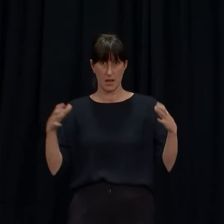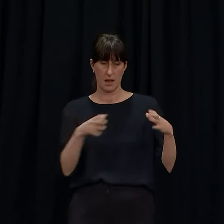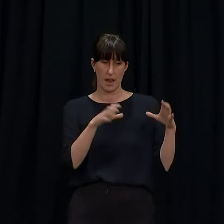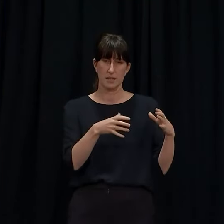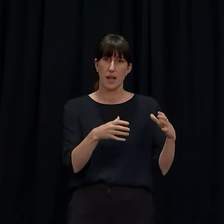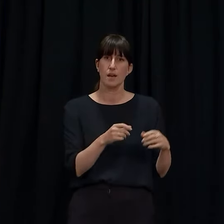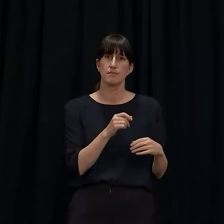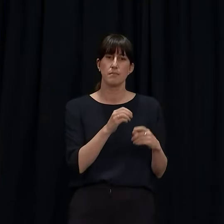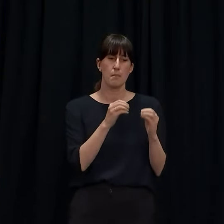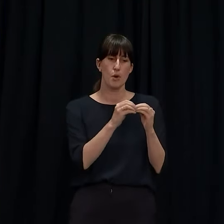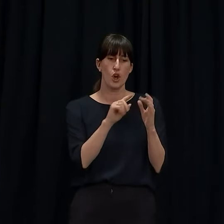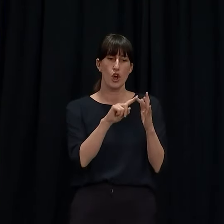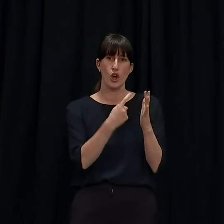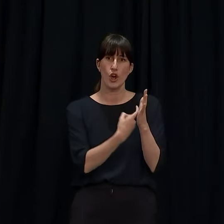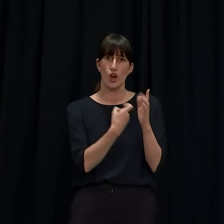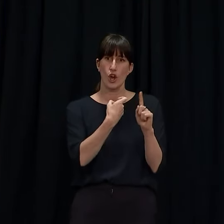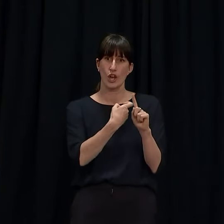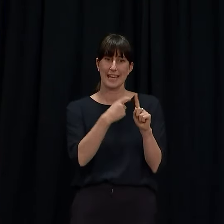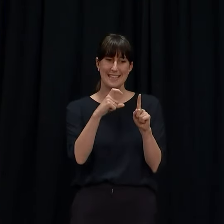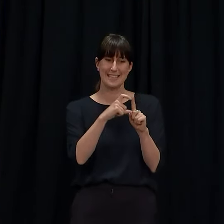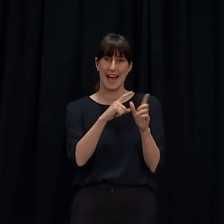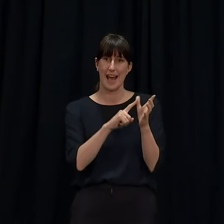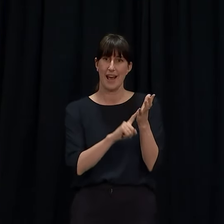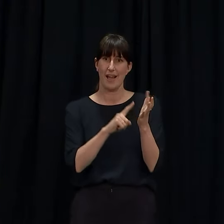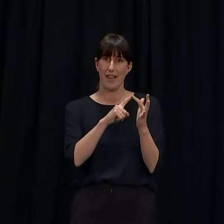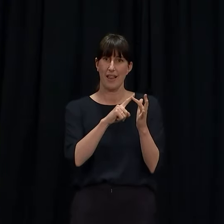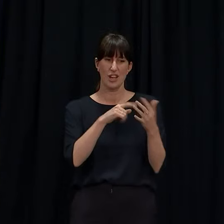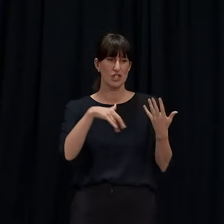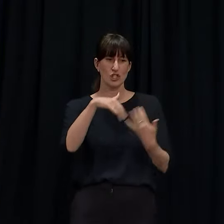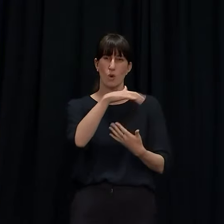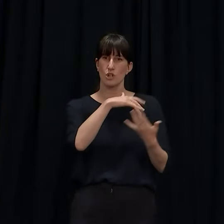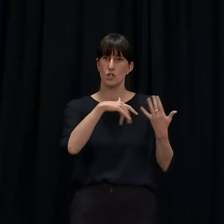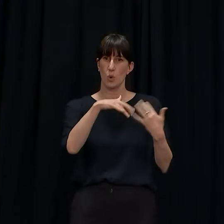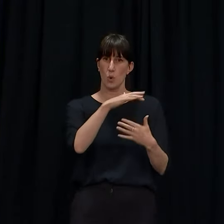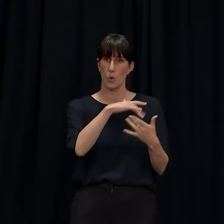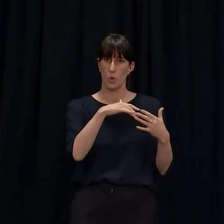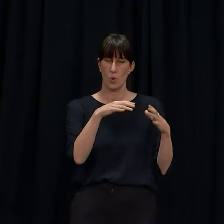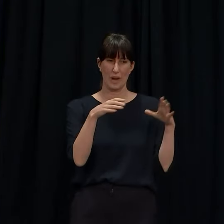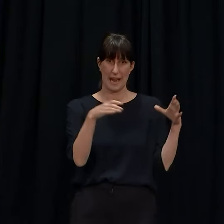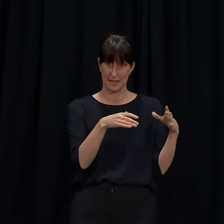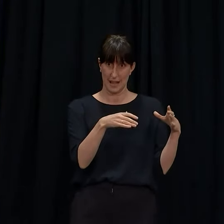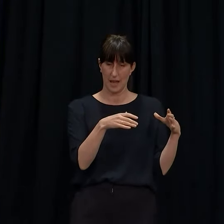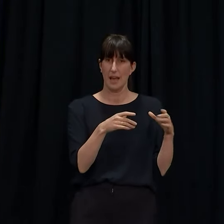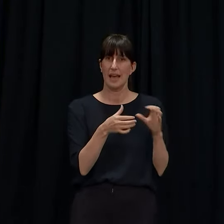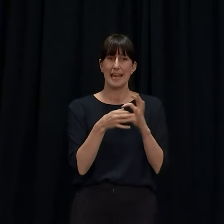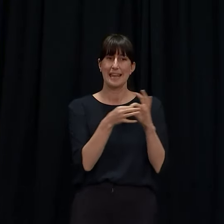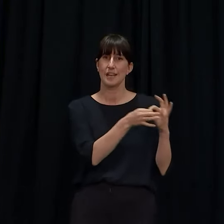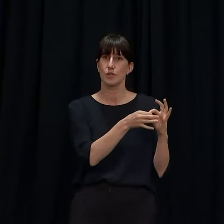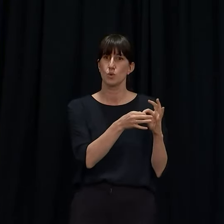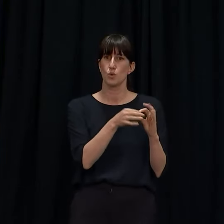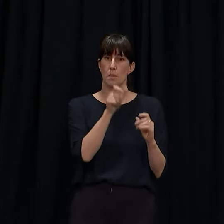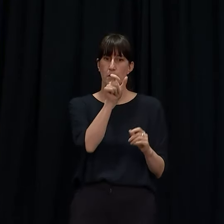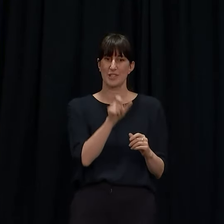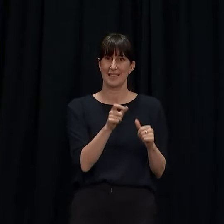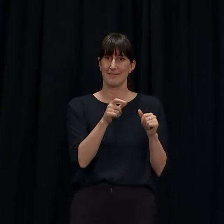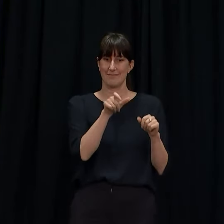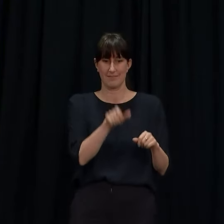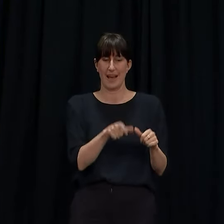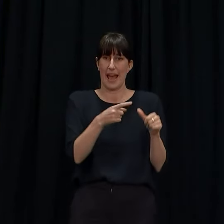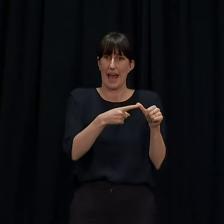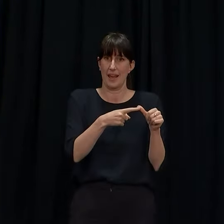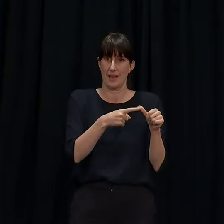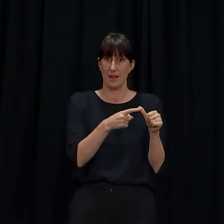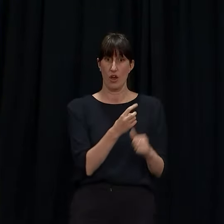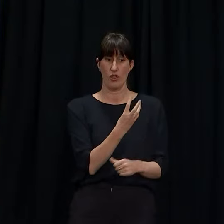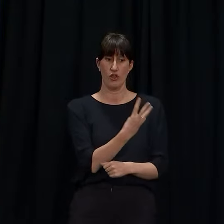Social Network Cluster, which is associated with the original Case A, that has 35 confirmed